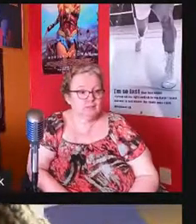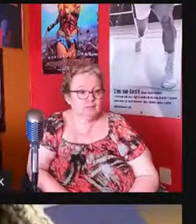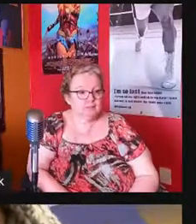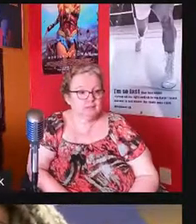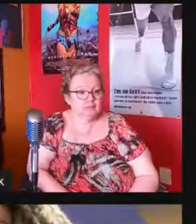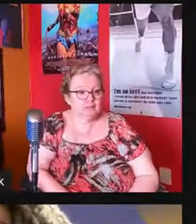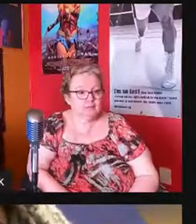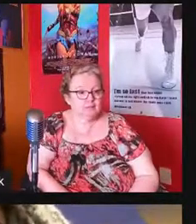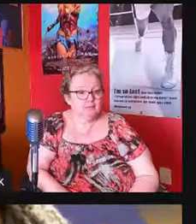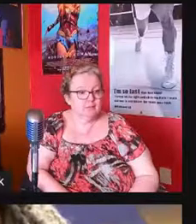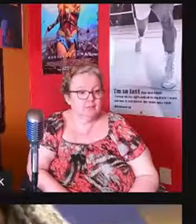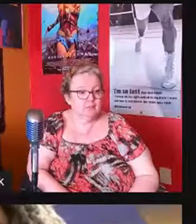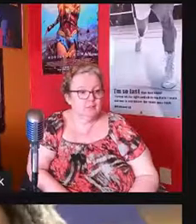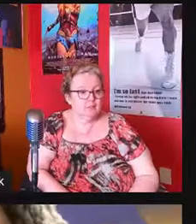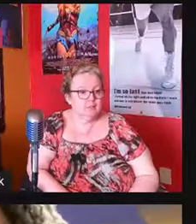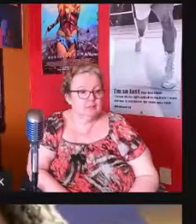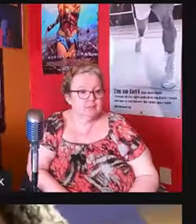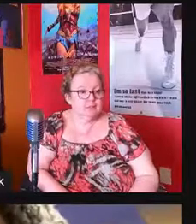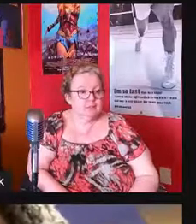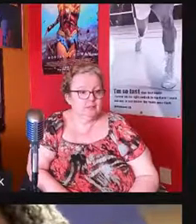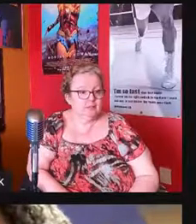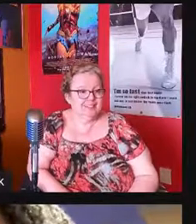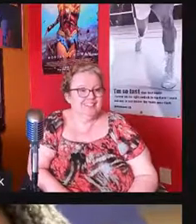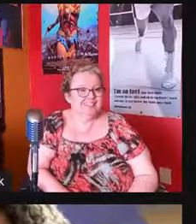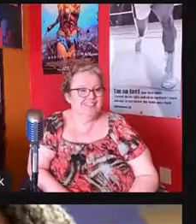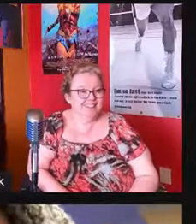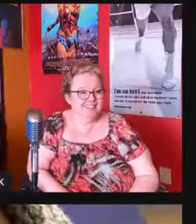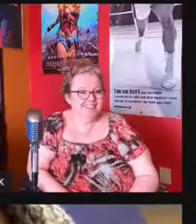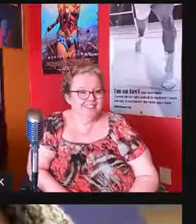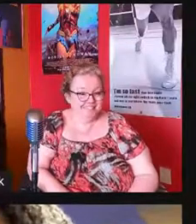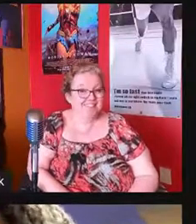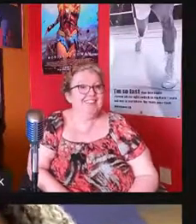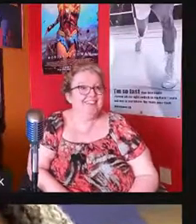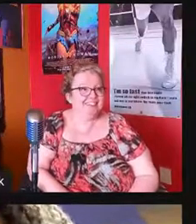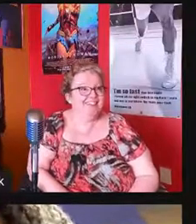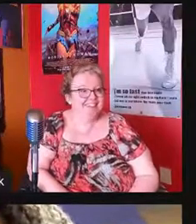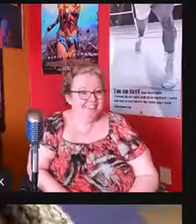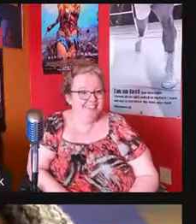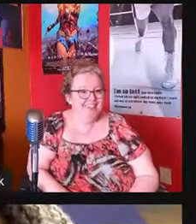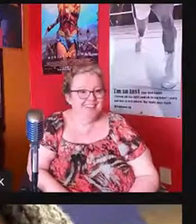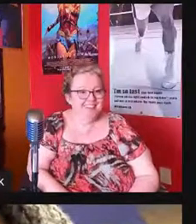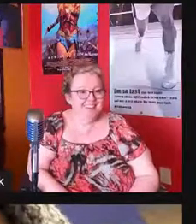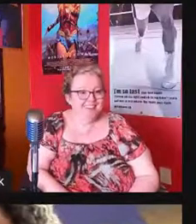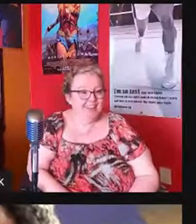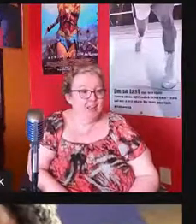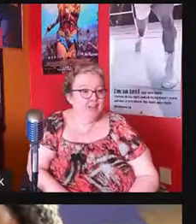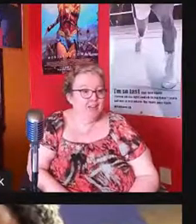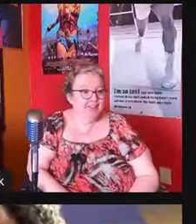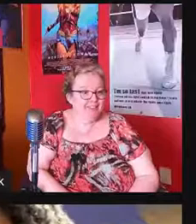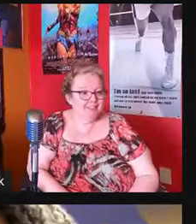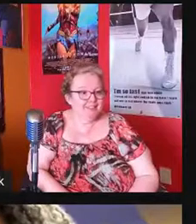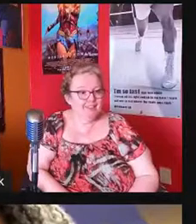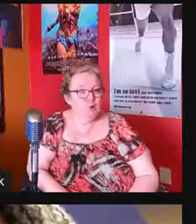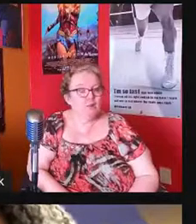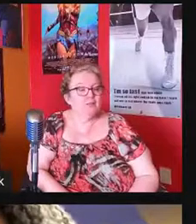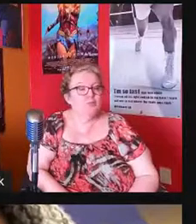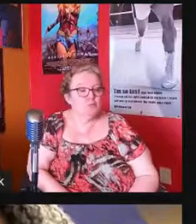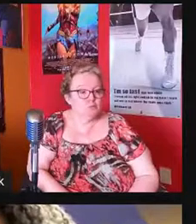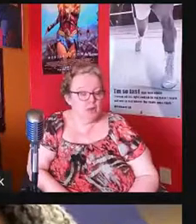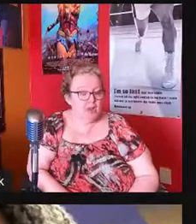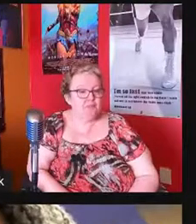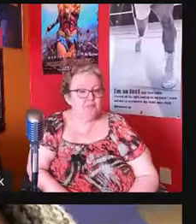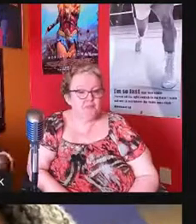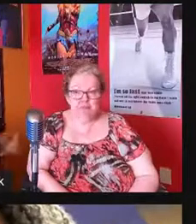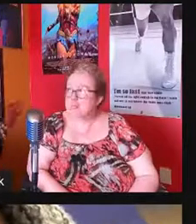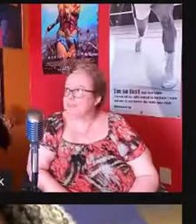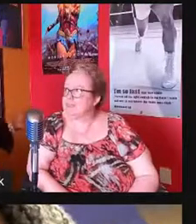neighbor, quarantine partner. So we've been having a good time in quarantine, getting in all kinds of good trouble with these projects of mine.